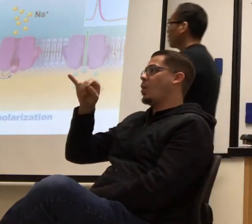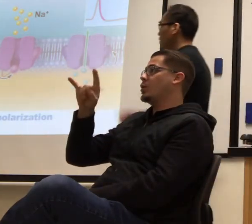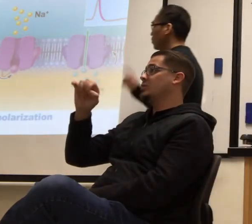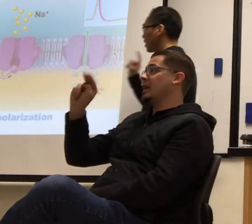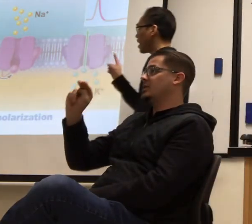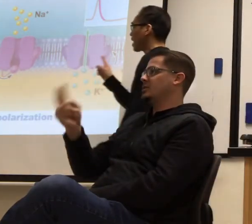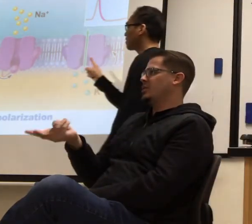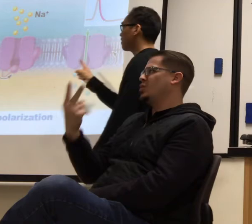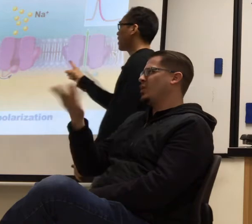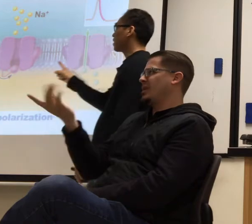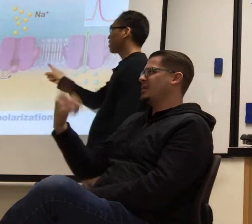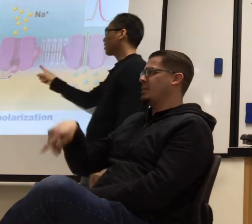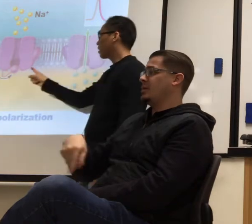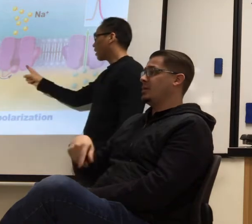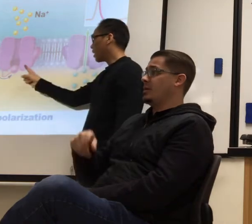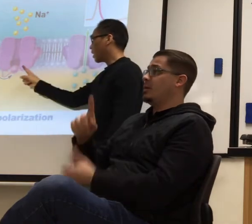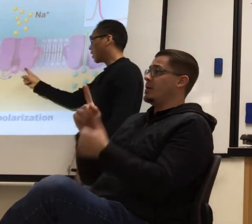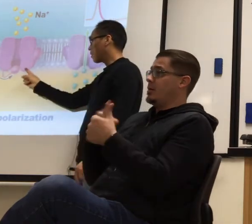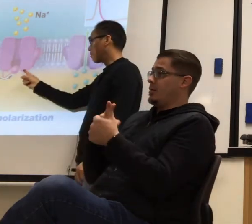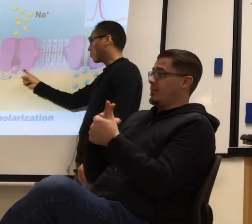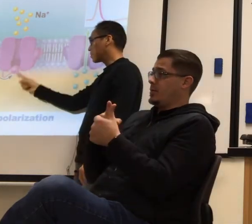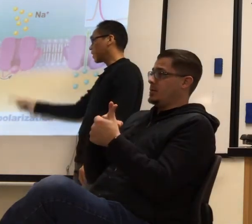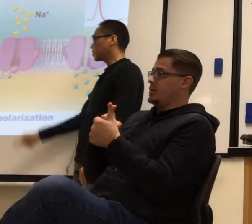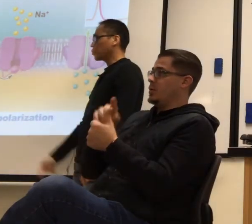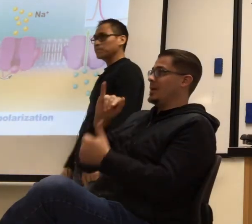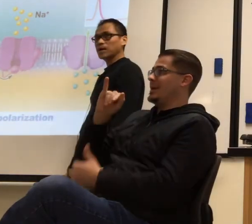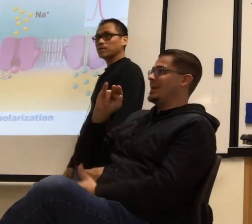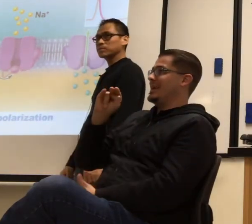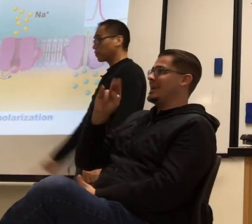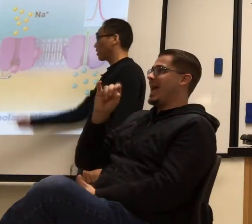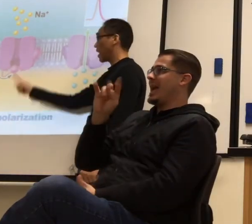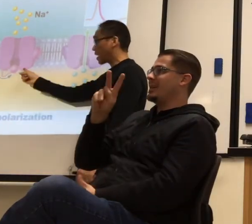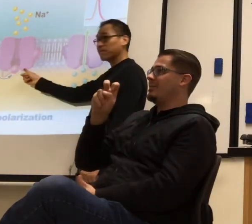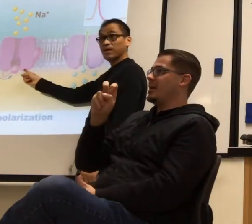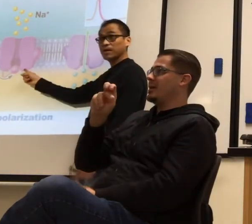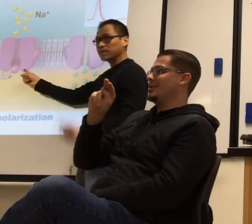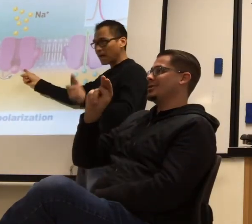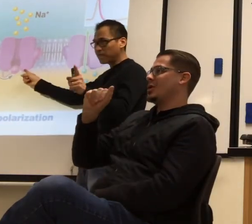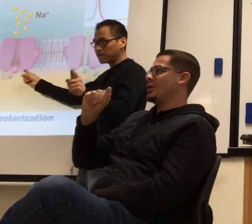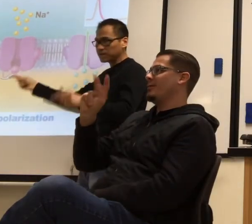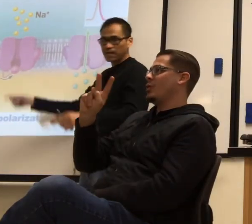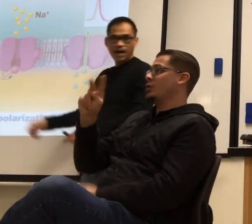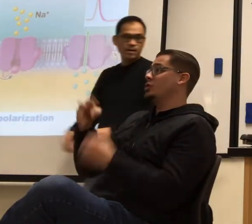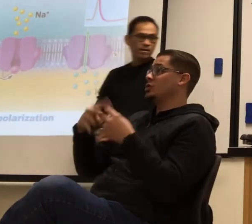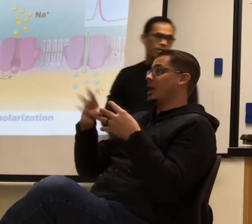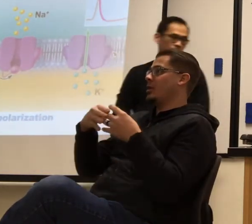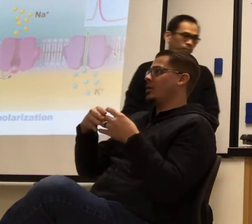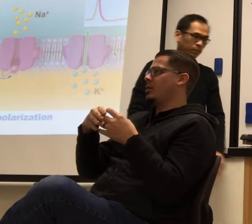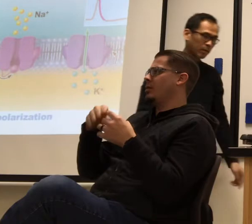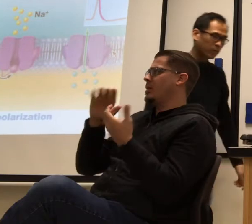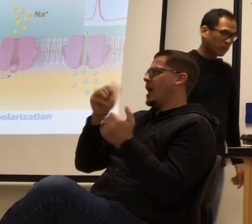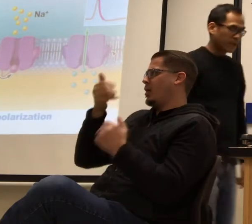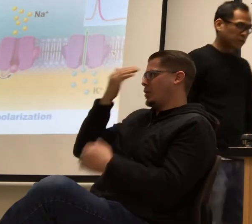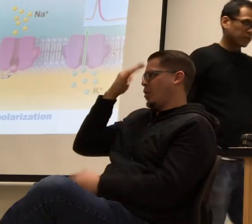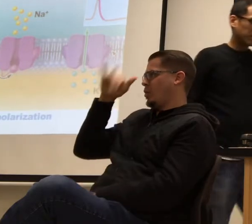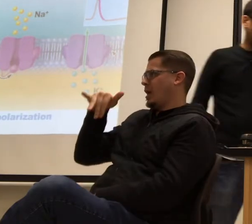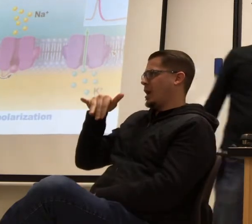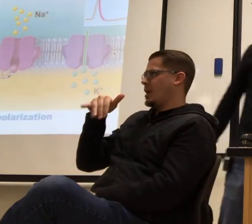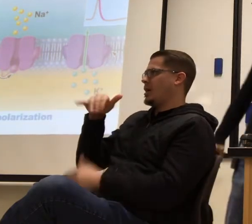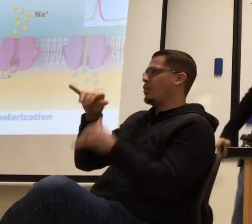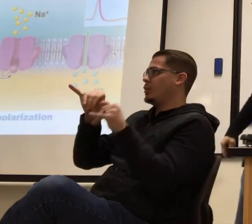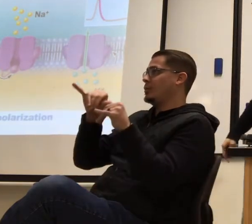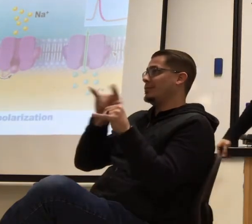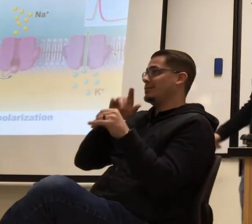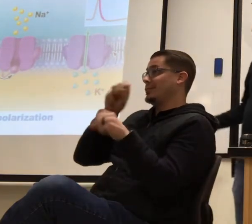One, you inactivate voltage-gated sodium channels. They're inactivated. And the evidence of that, and you measure this in